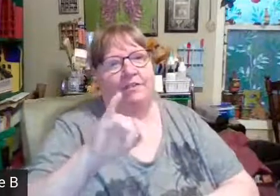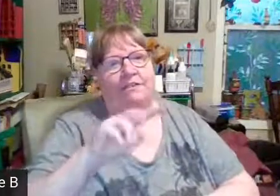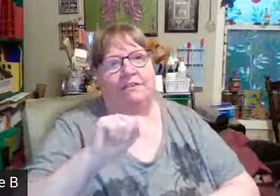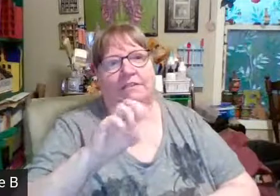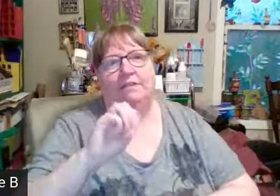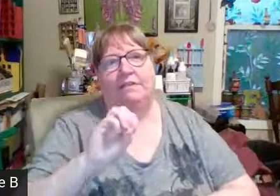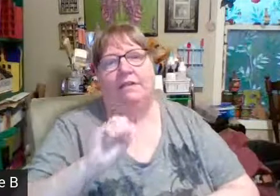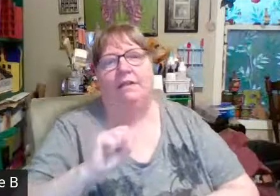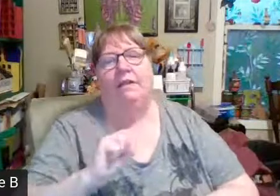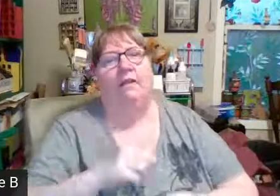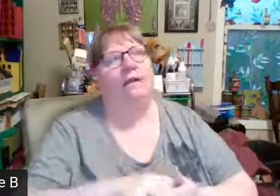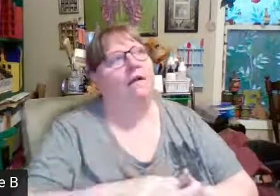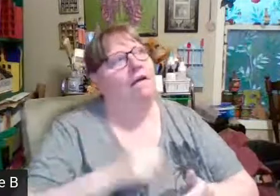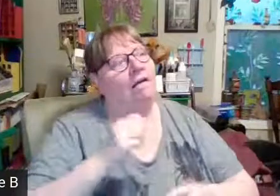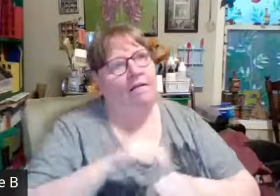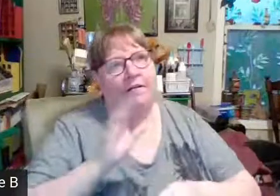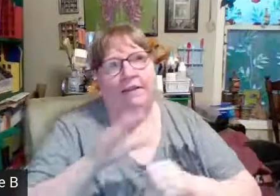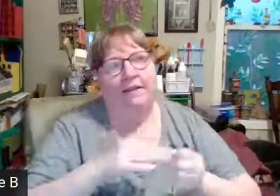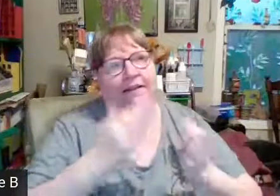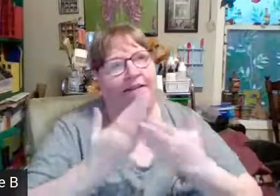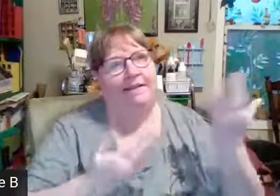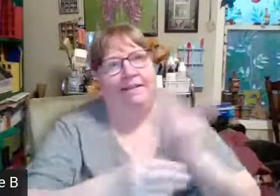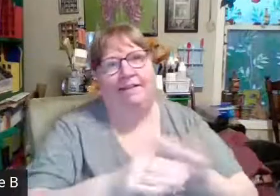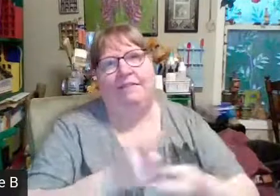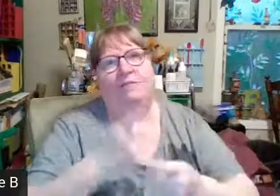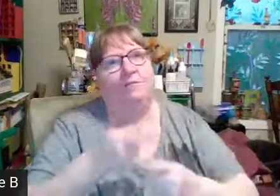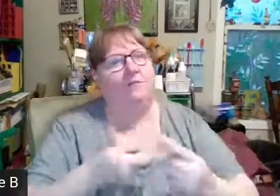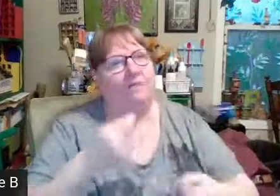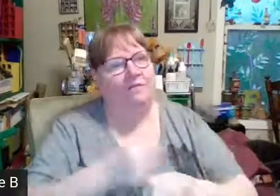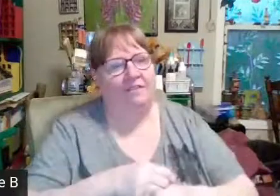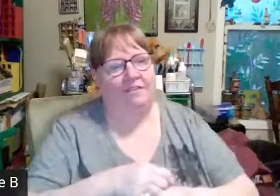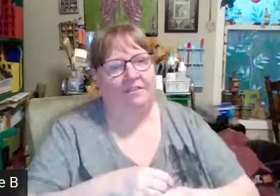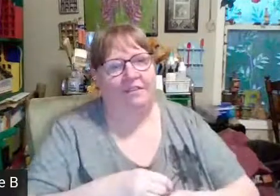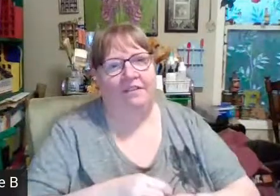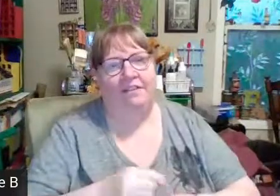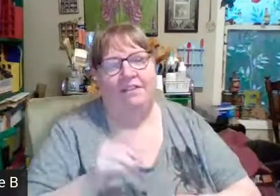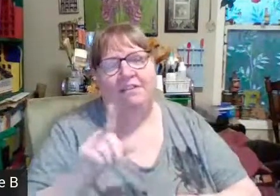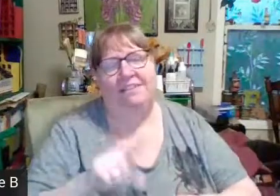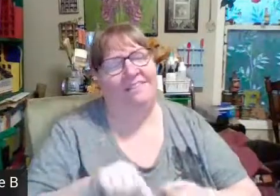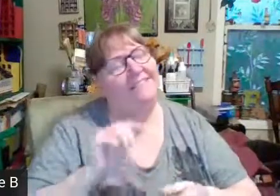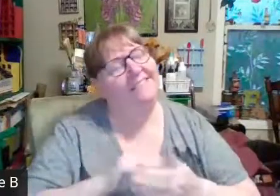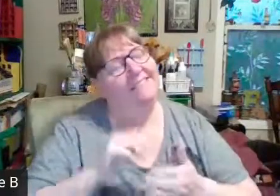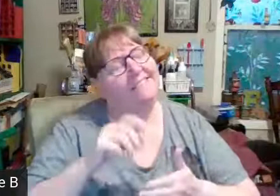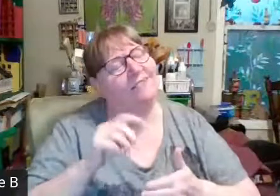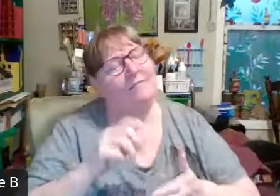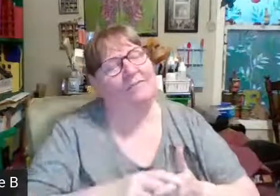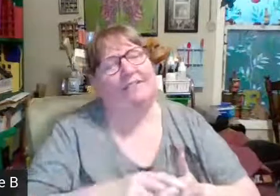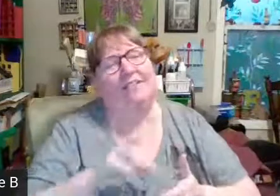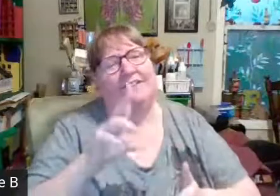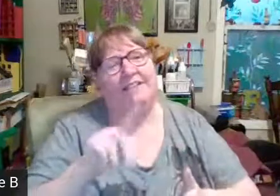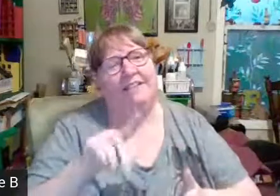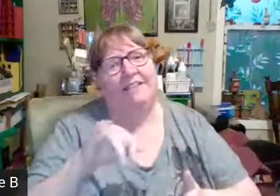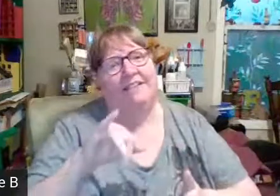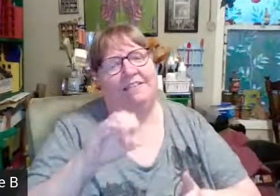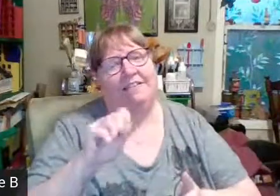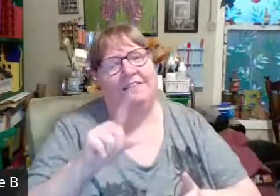hand, stock wise as Jean or Care do. So, it's about the kits that I put together, or it's